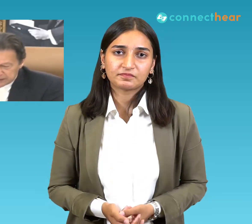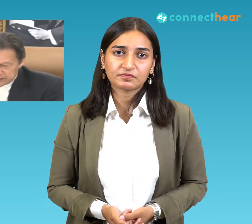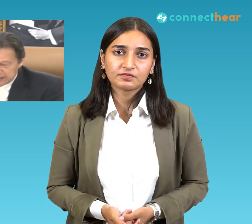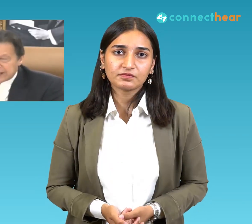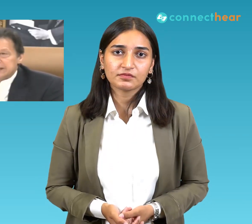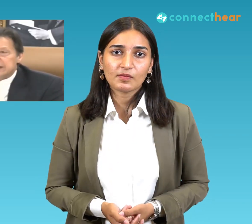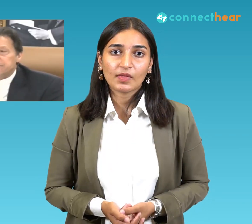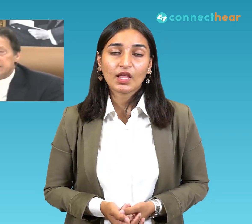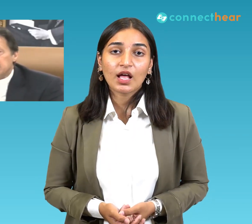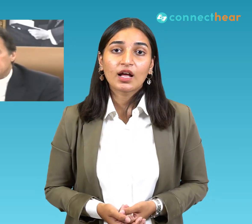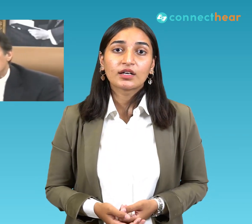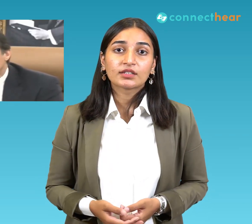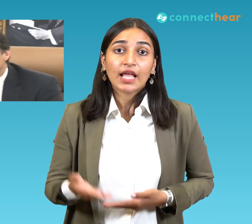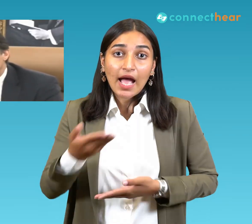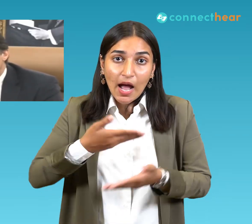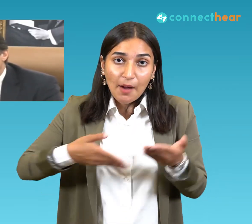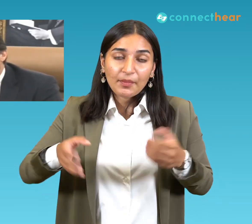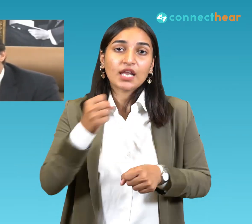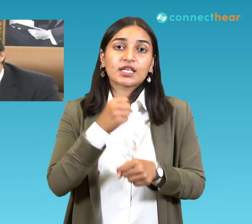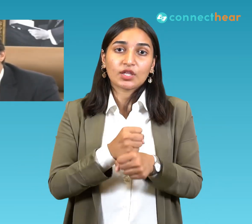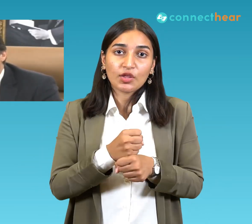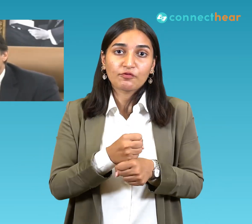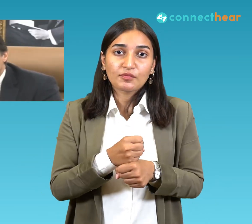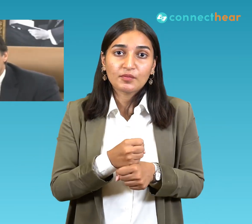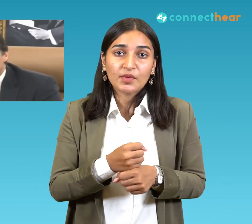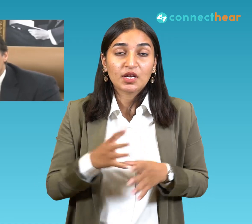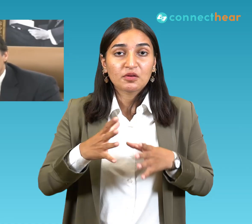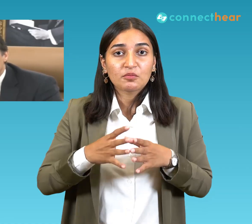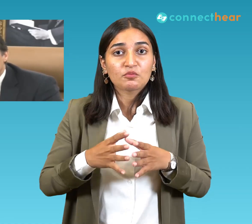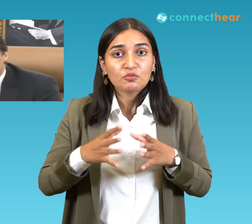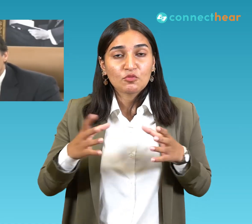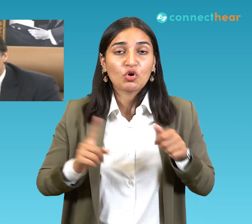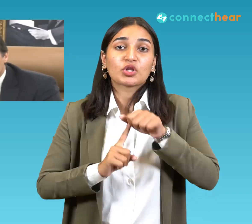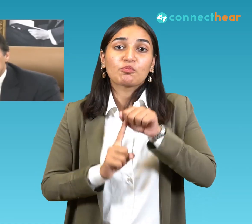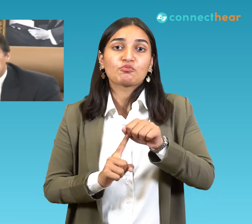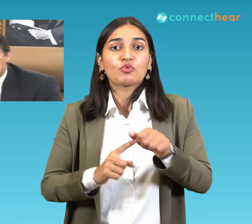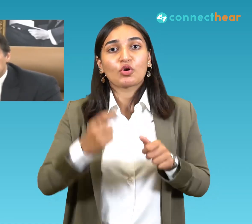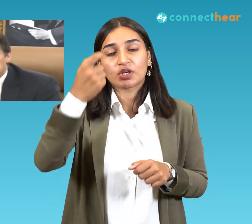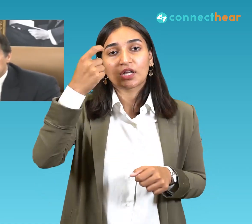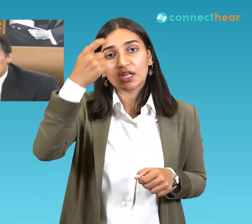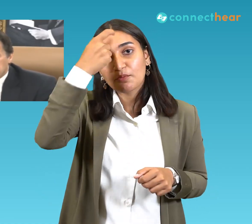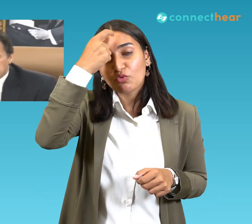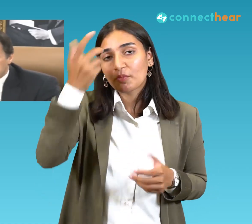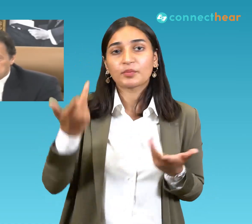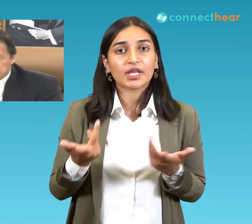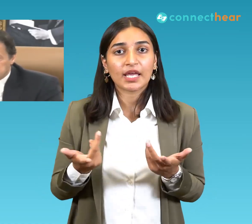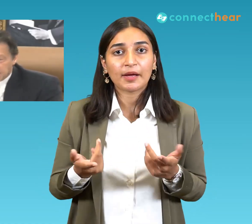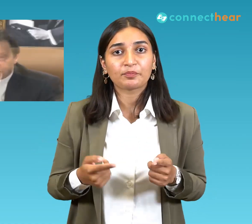biggest challenge has been now to provide affordable energy to our industry.